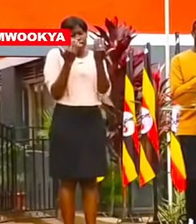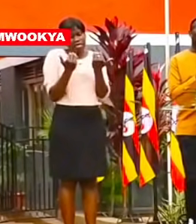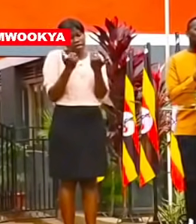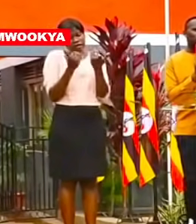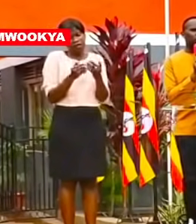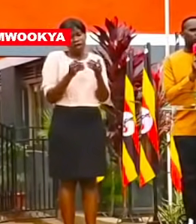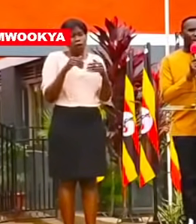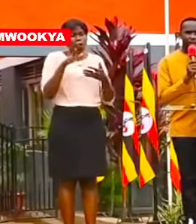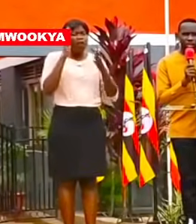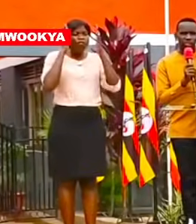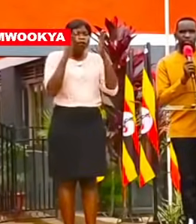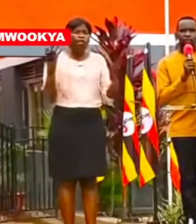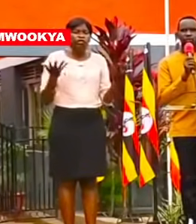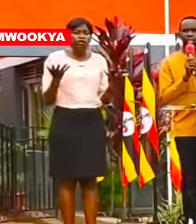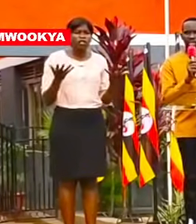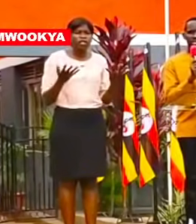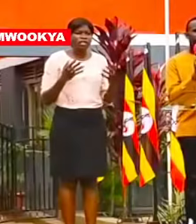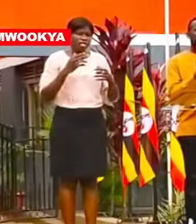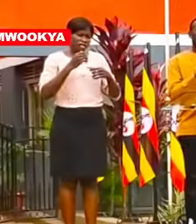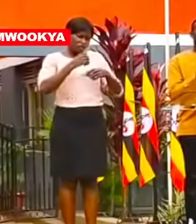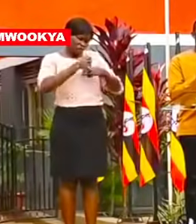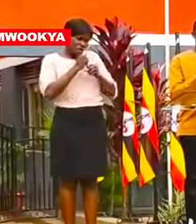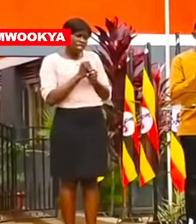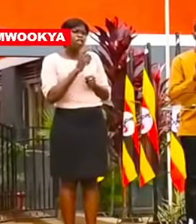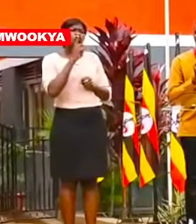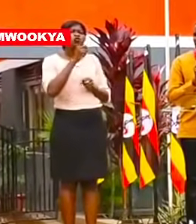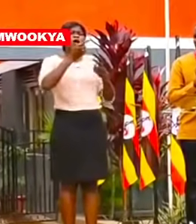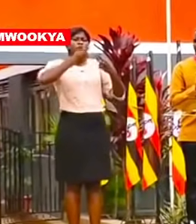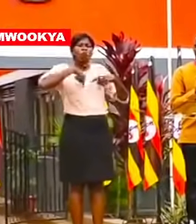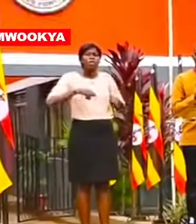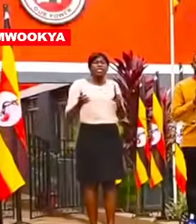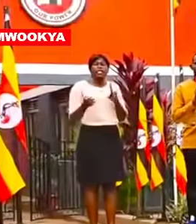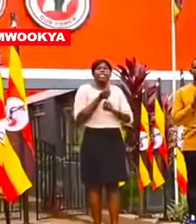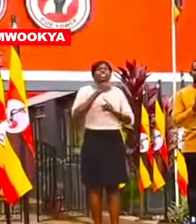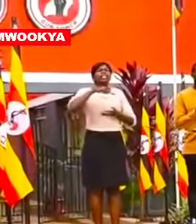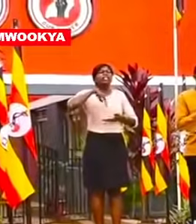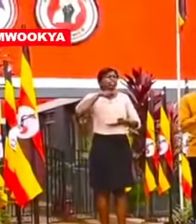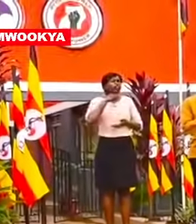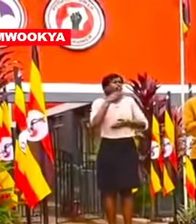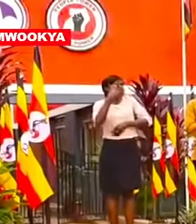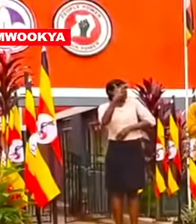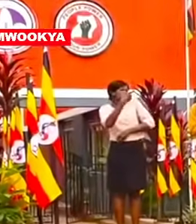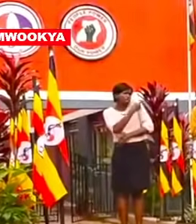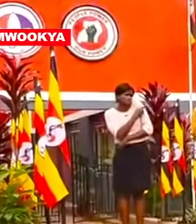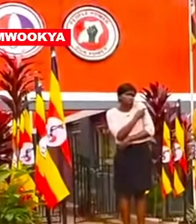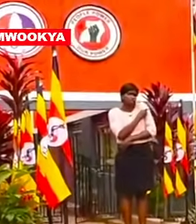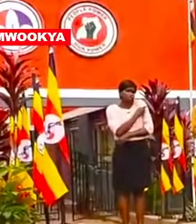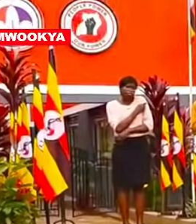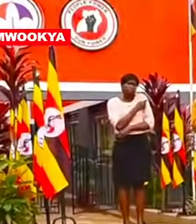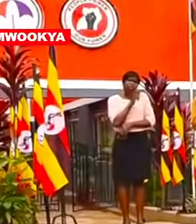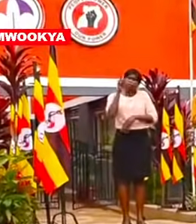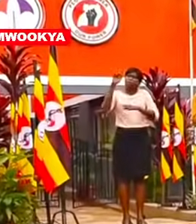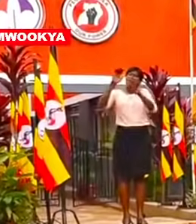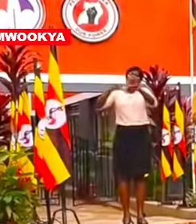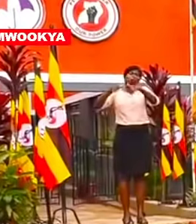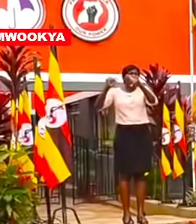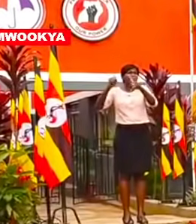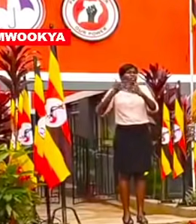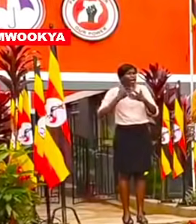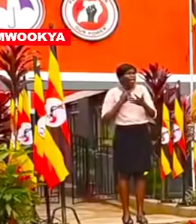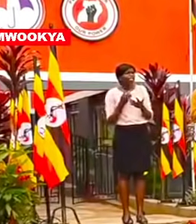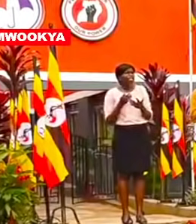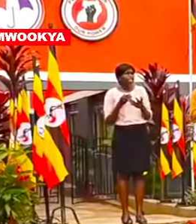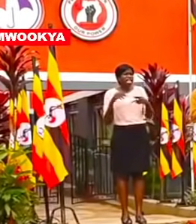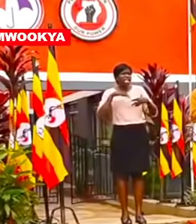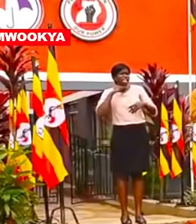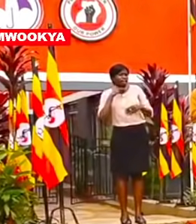should be on making sure we get adequate vaccines. And the leadership of Parliament has got a place in making sure of that. So